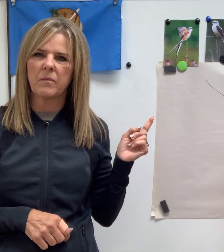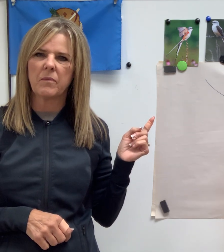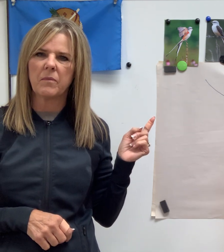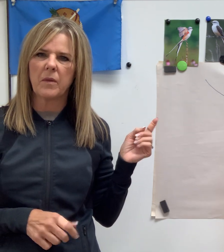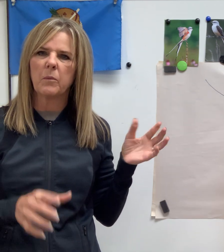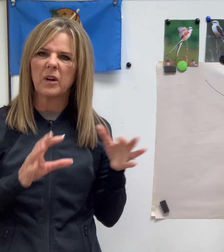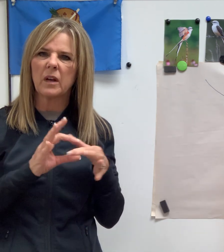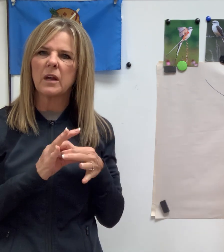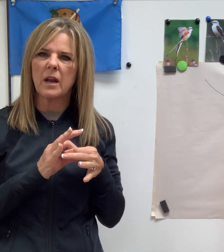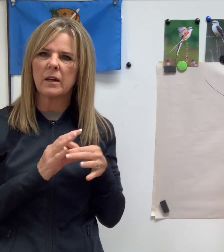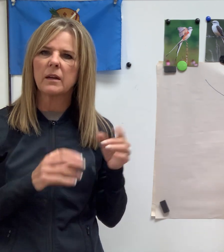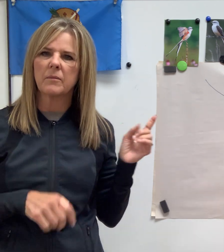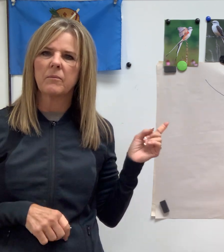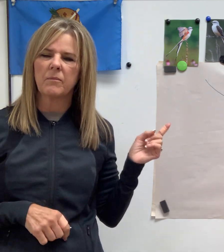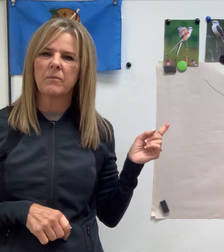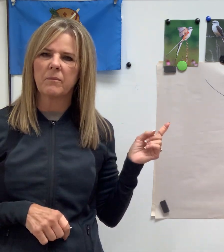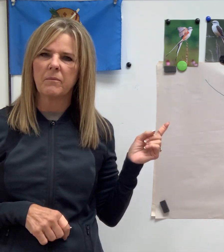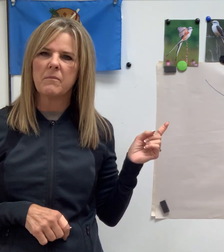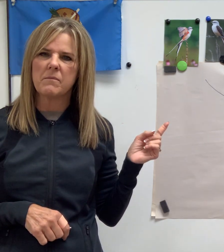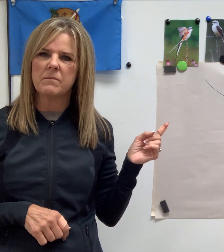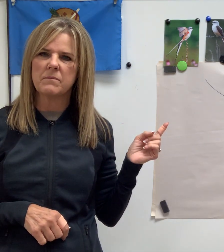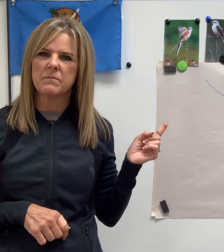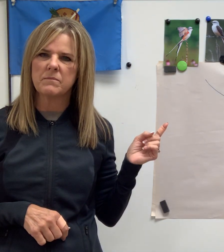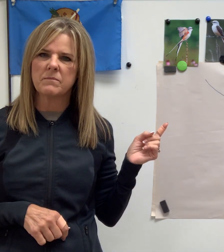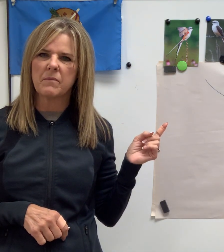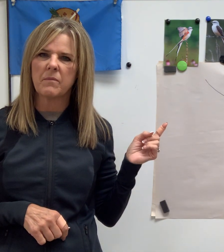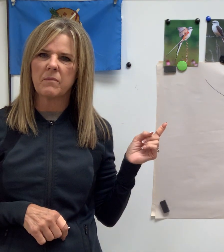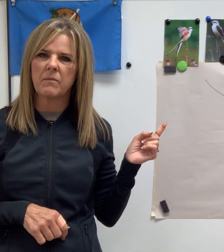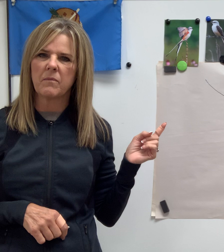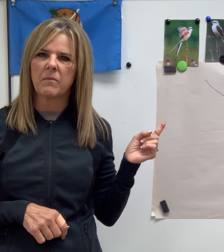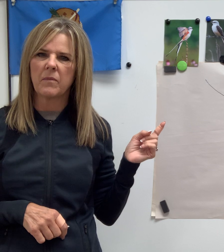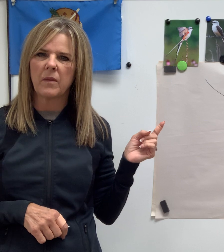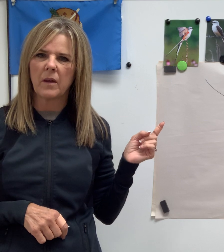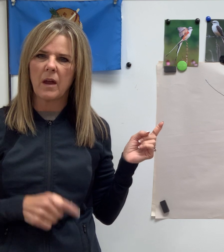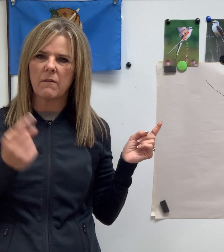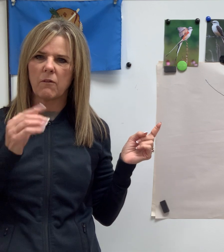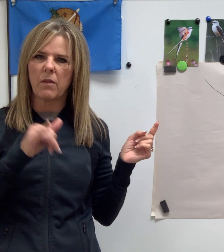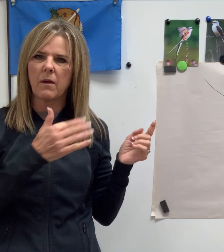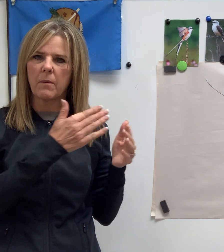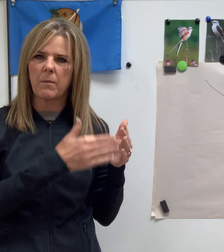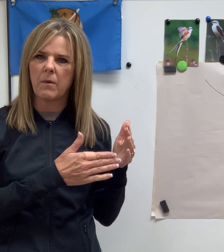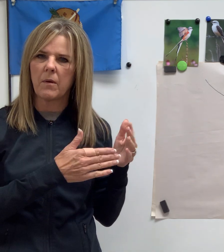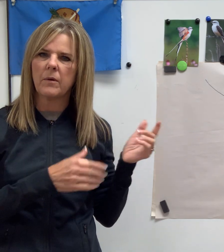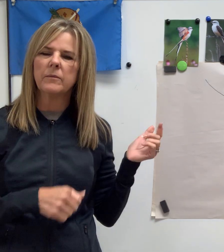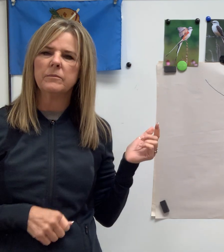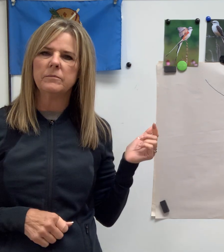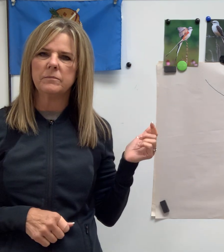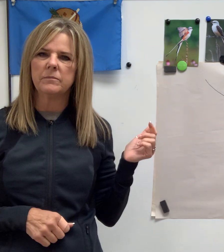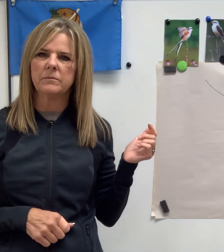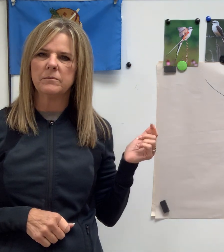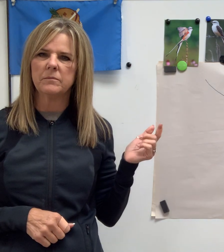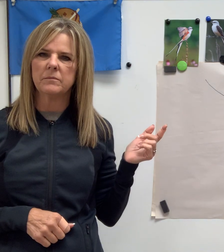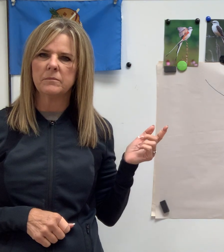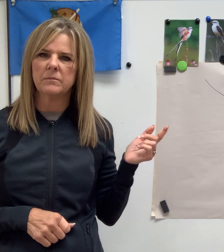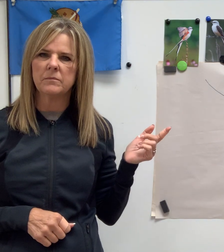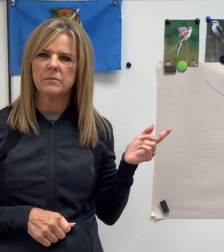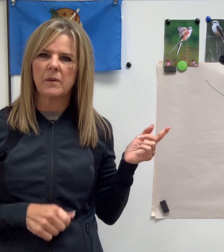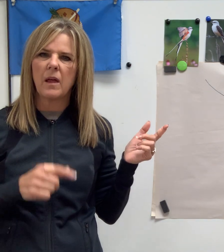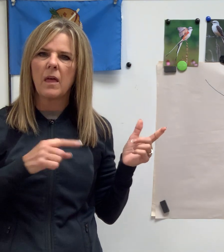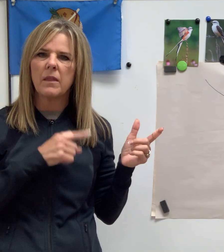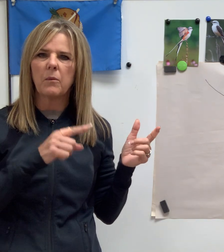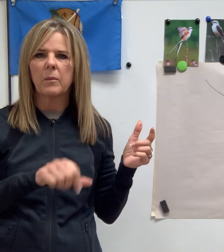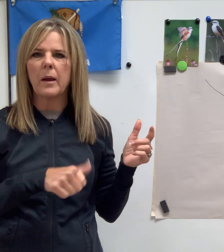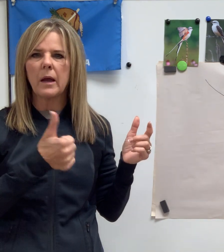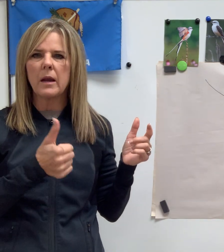touch so it just kind of slants up and touches. That's all you need to do for this section. Then we are going to make